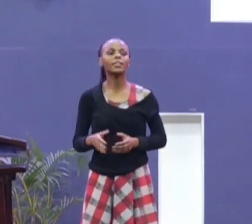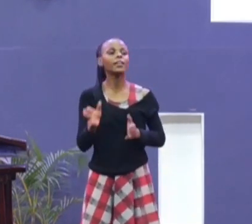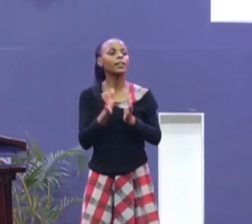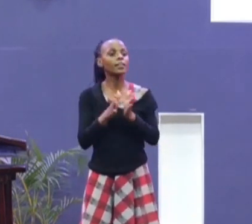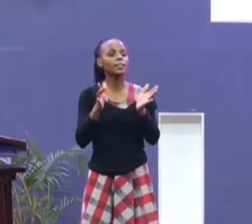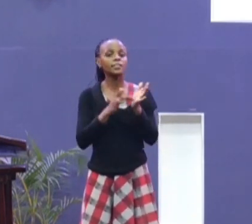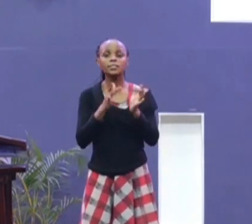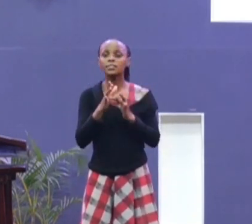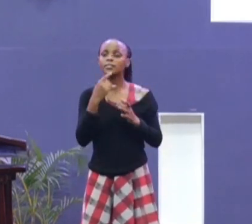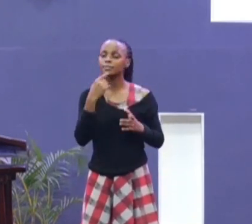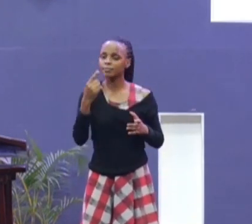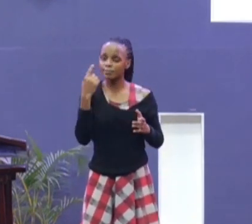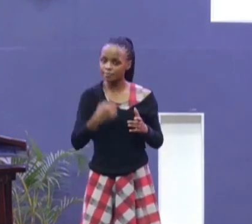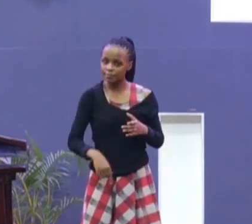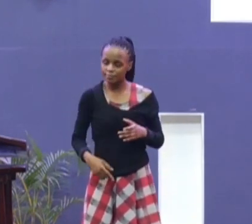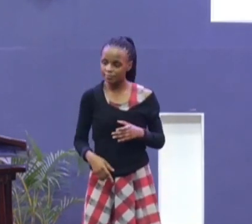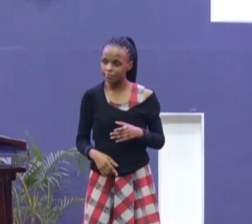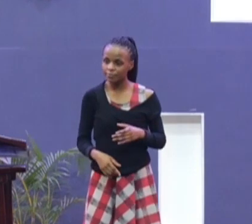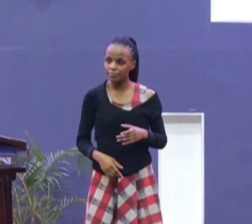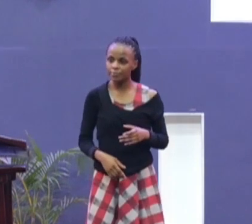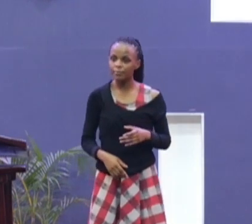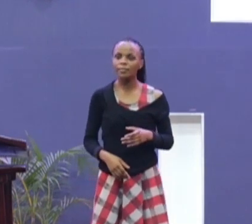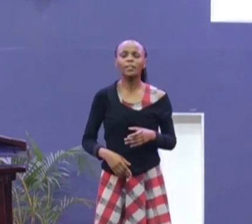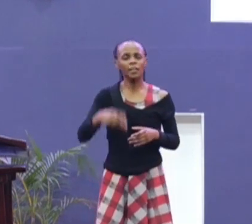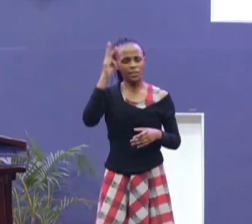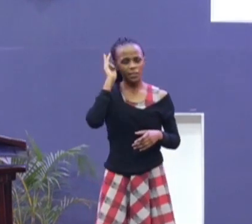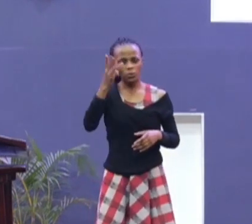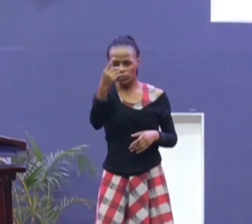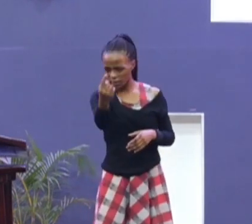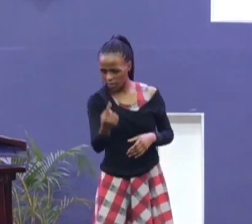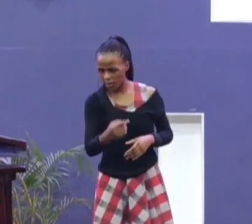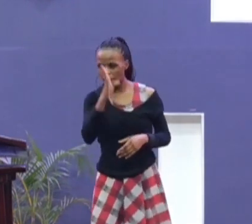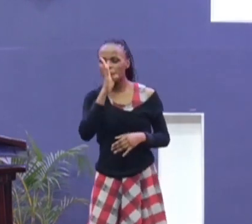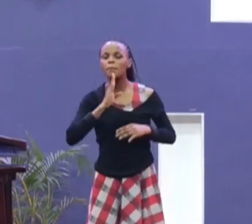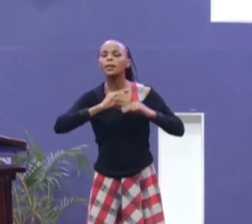has told us that will come by teaching. Era Yesu